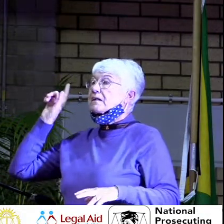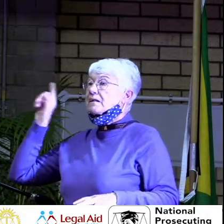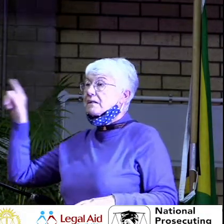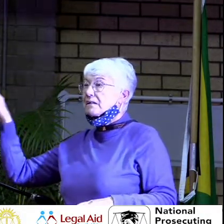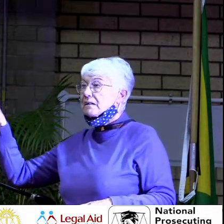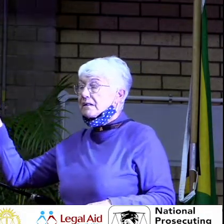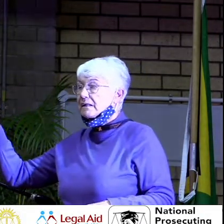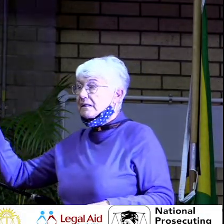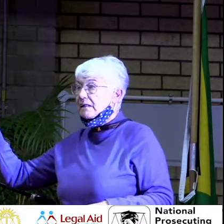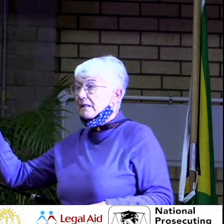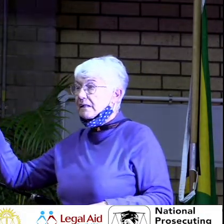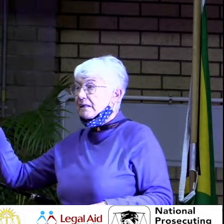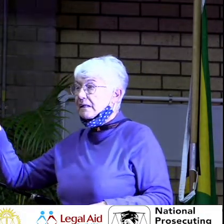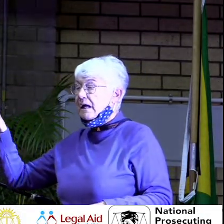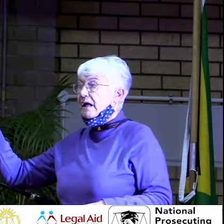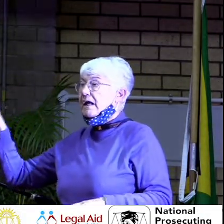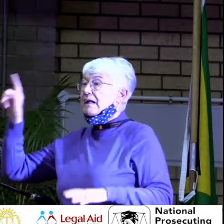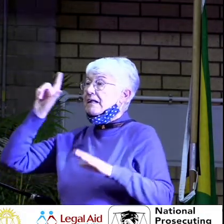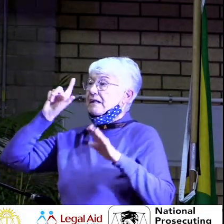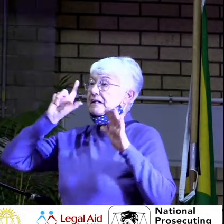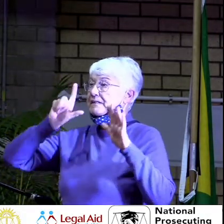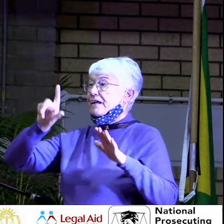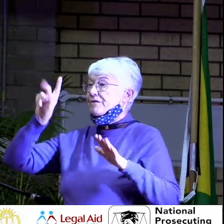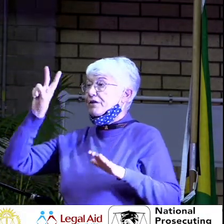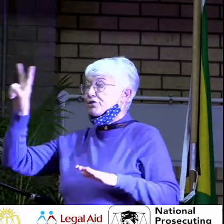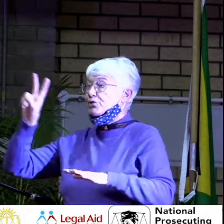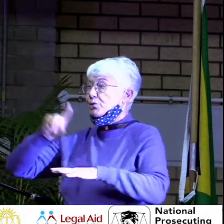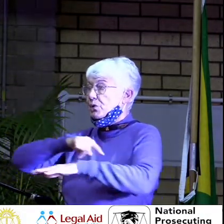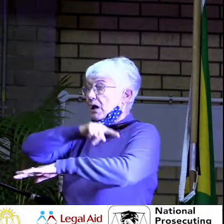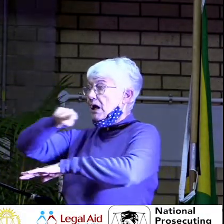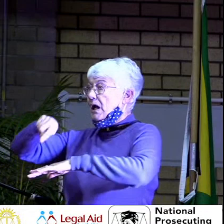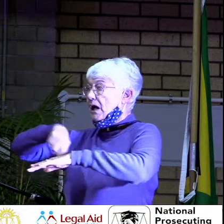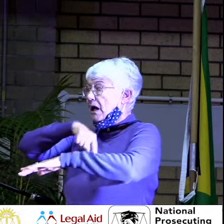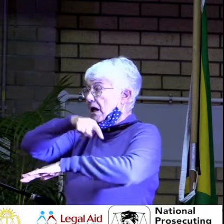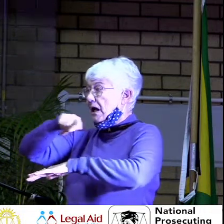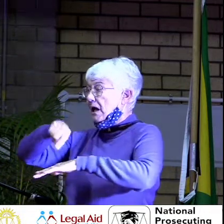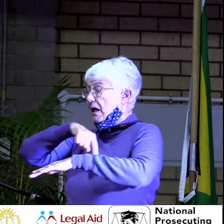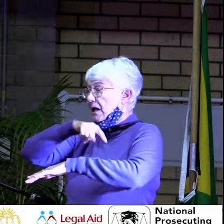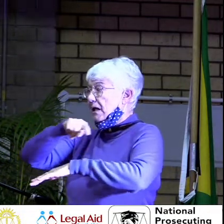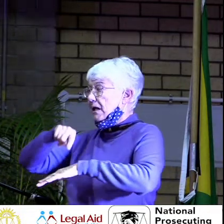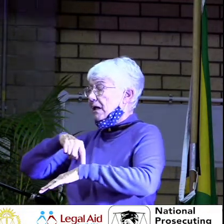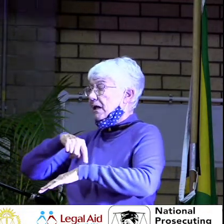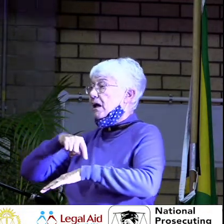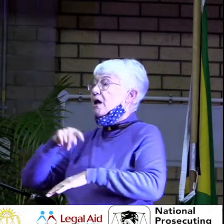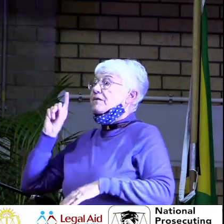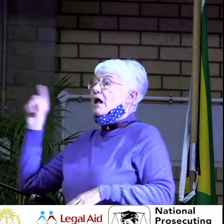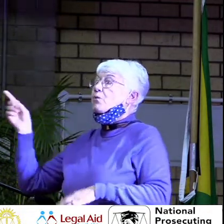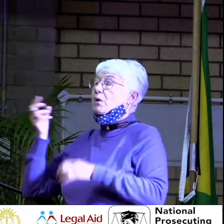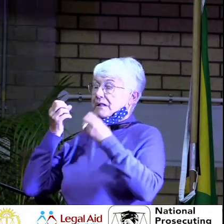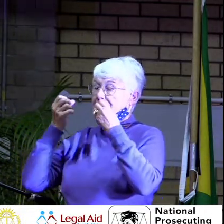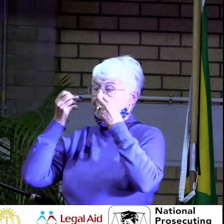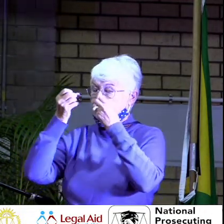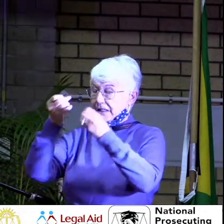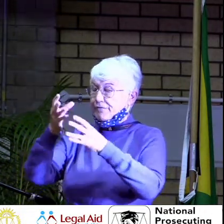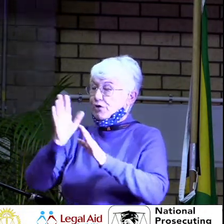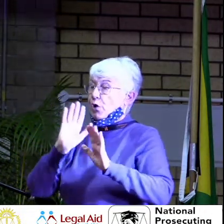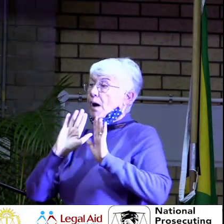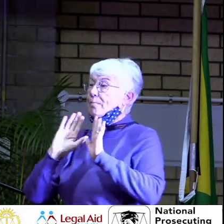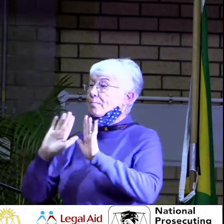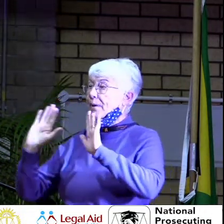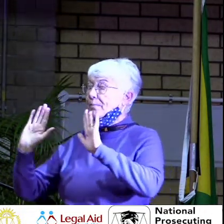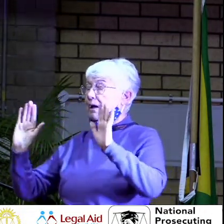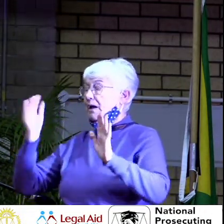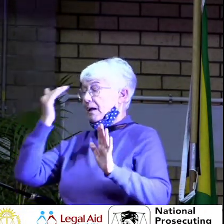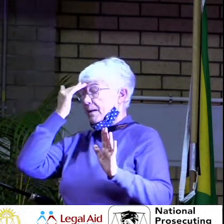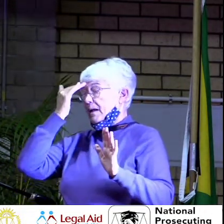to give you life-saving HIV prevention medication. If you go to the police and they